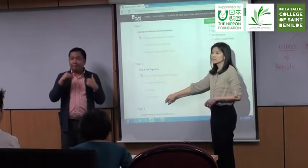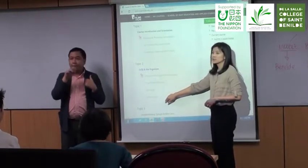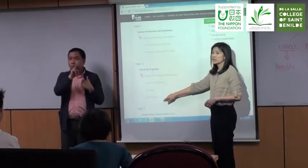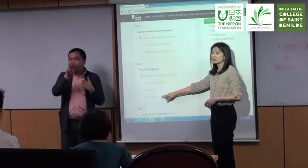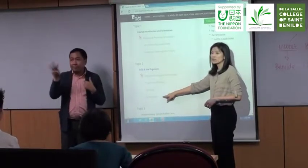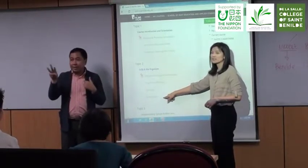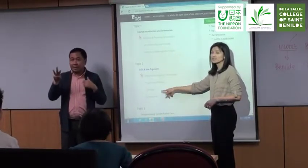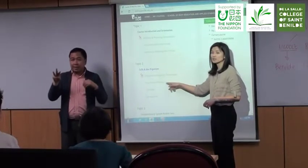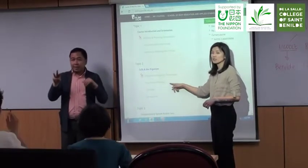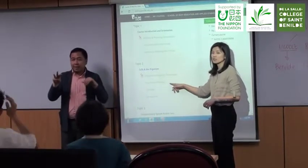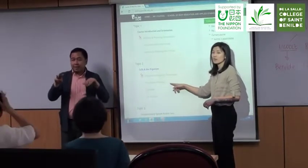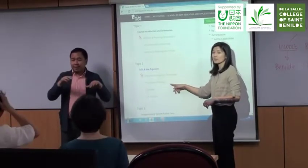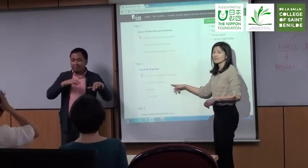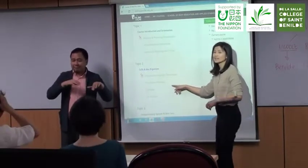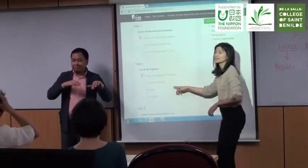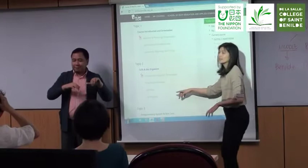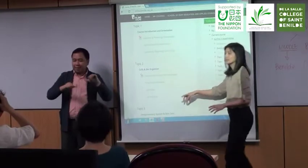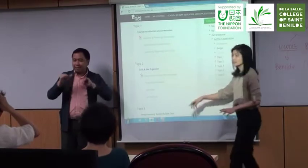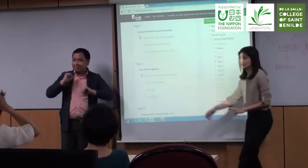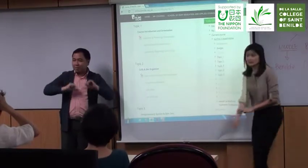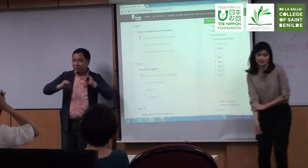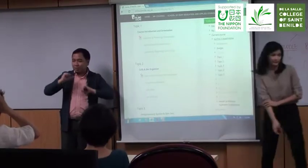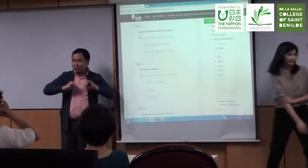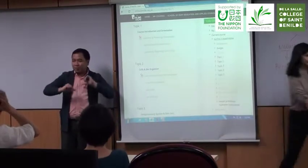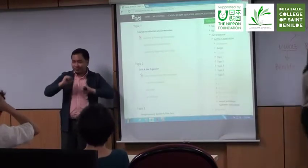websites, they connected to the topic.